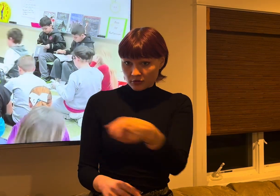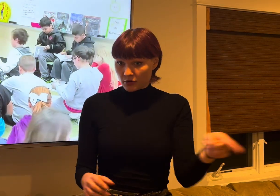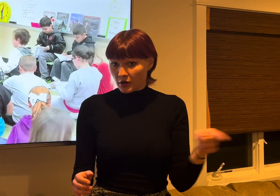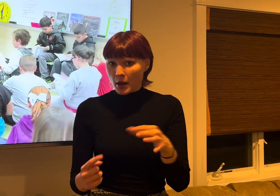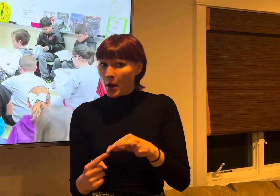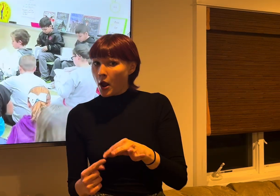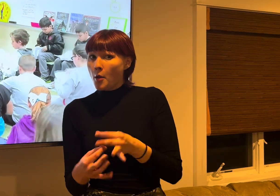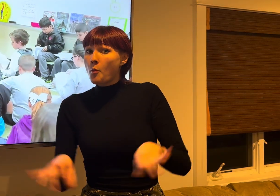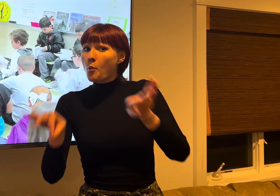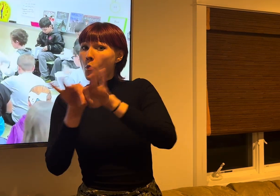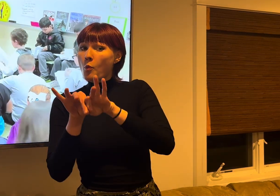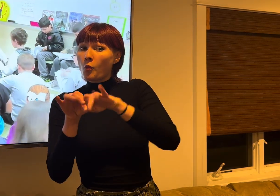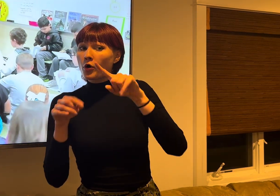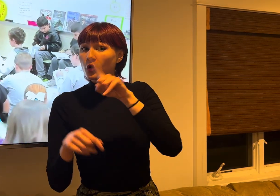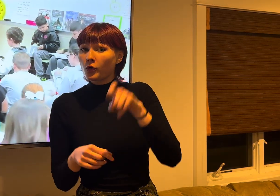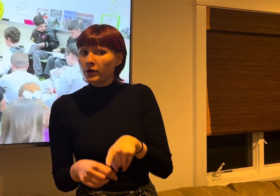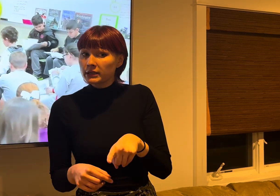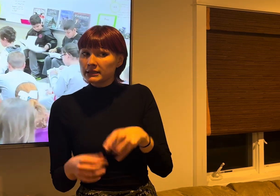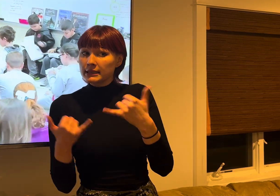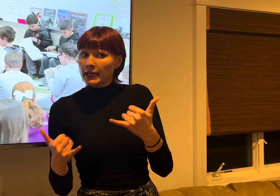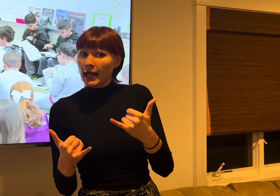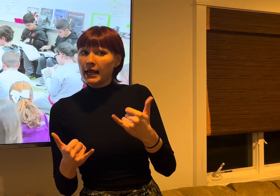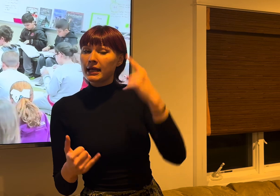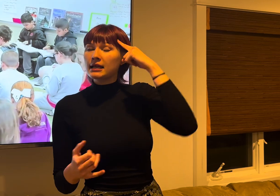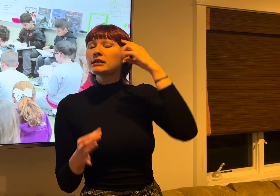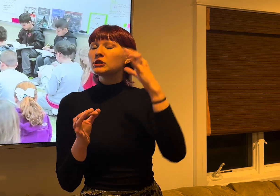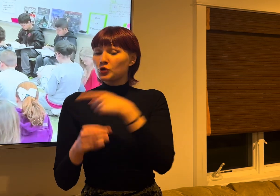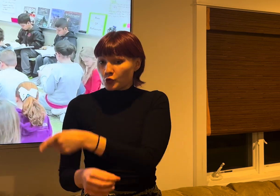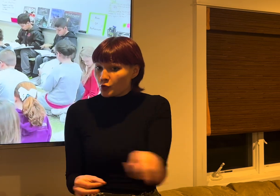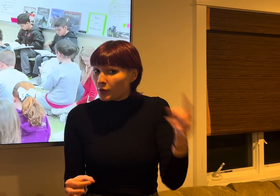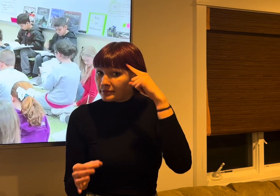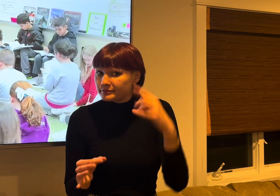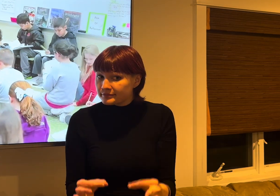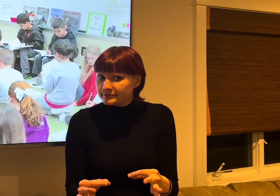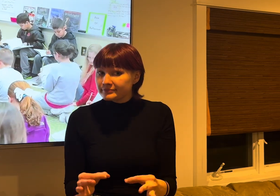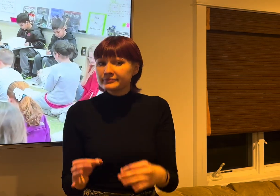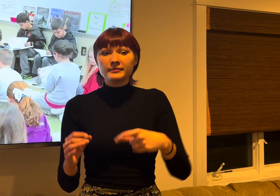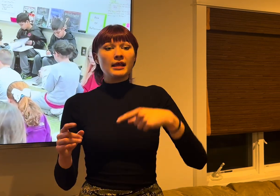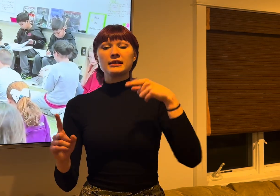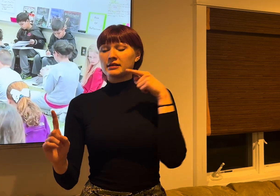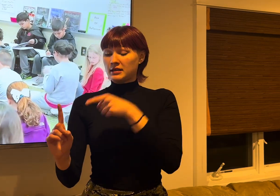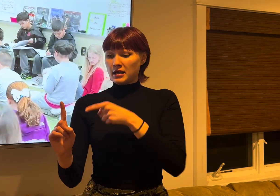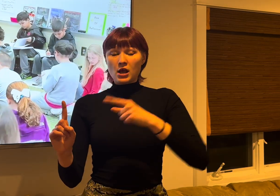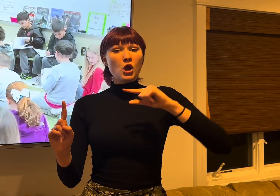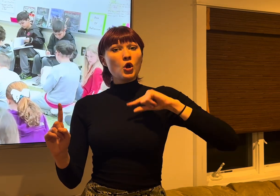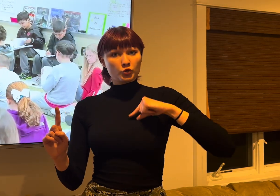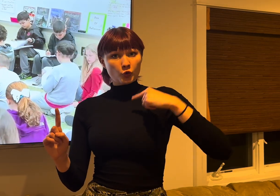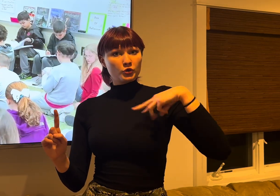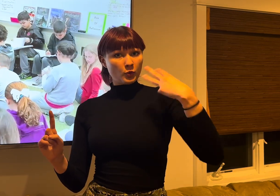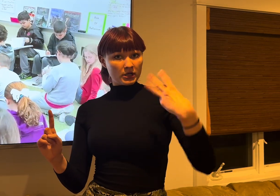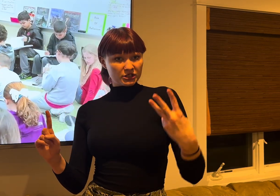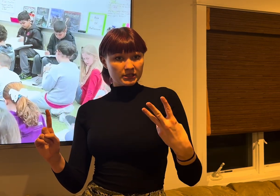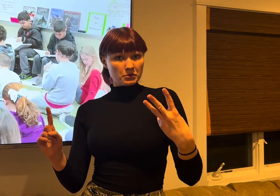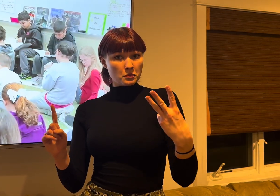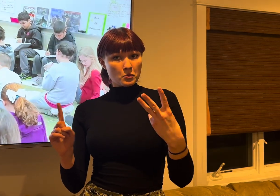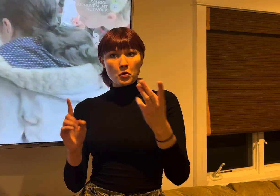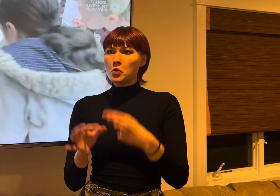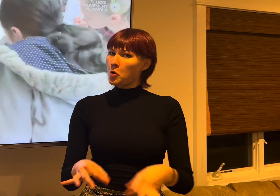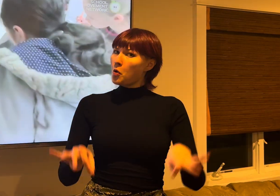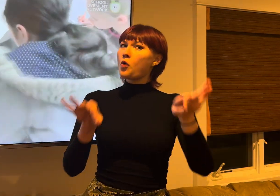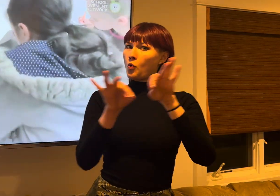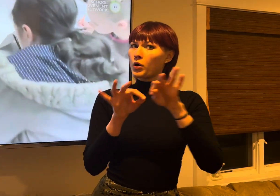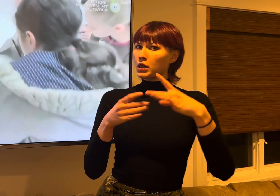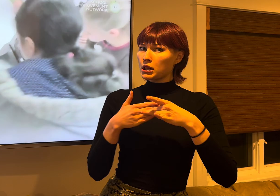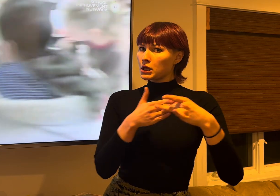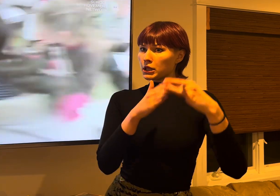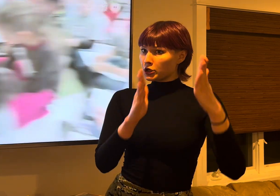decide, was George Washington a worthy leader, or was he not a worthy leader?